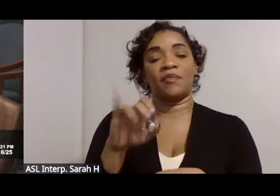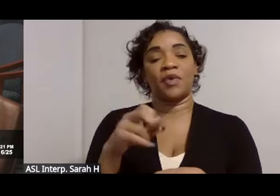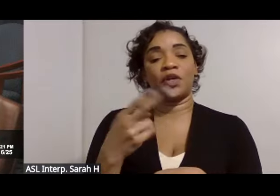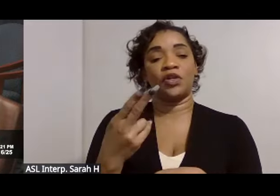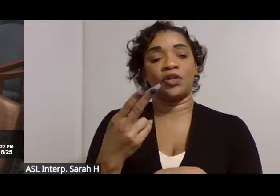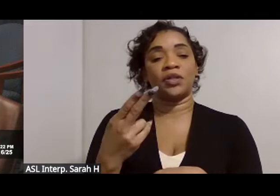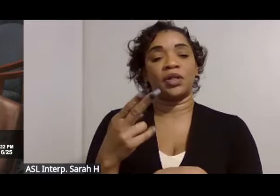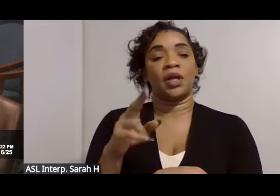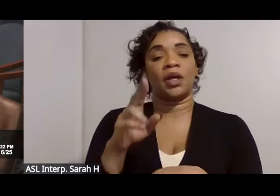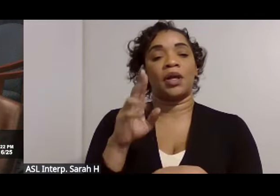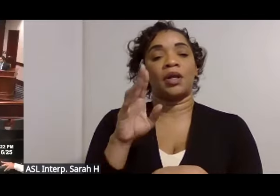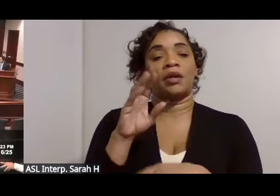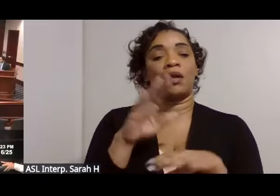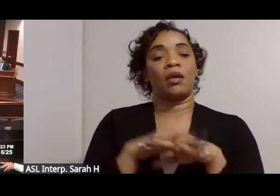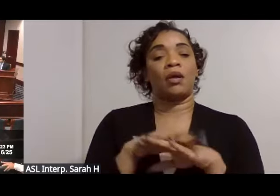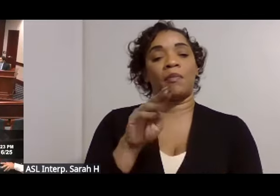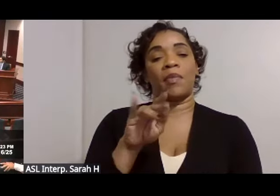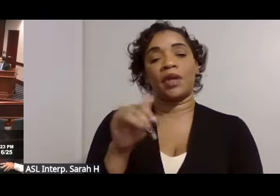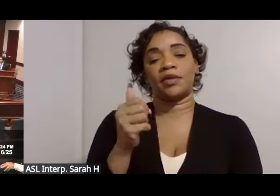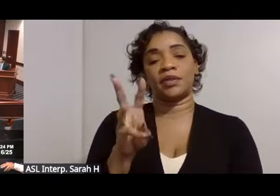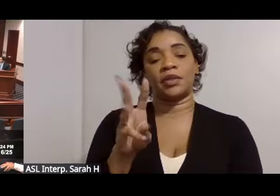2025. Second.